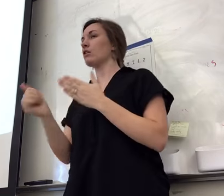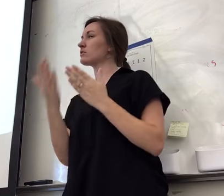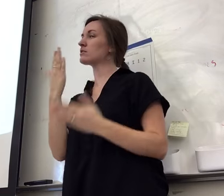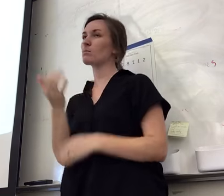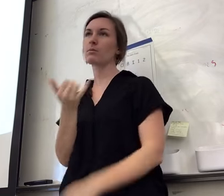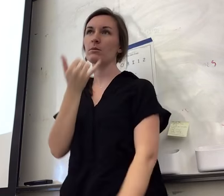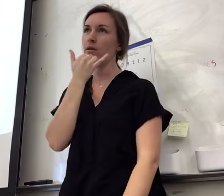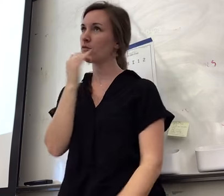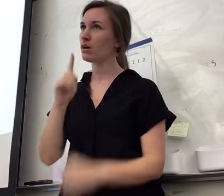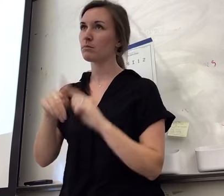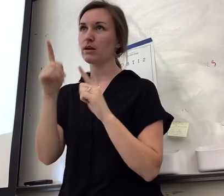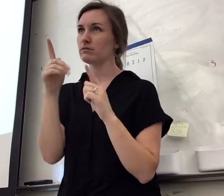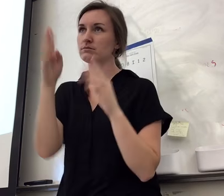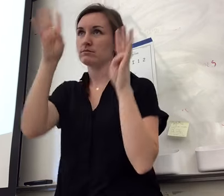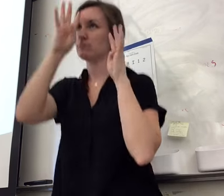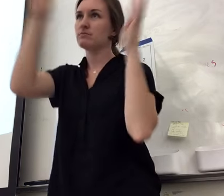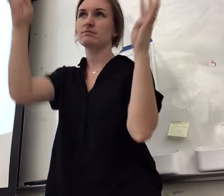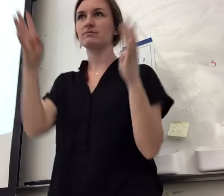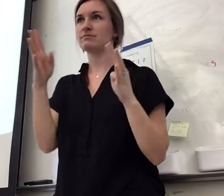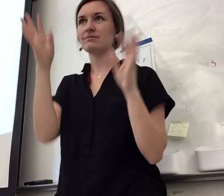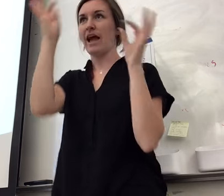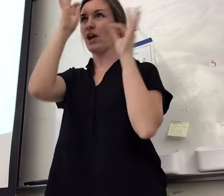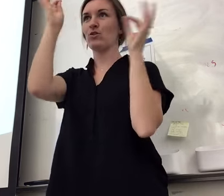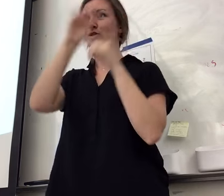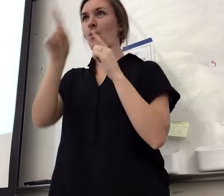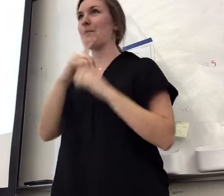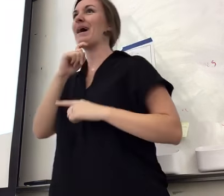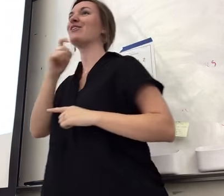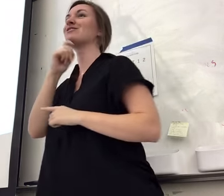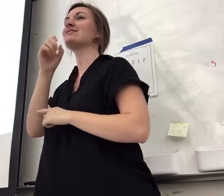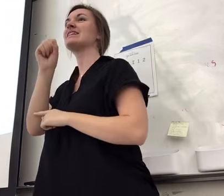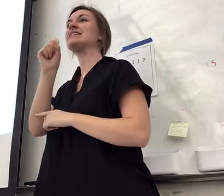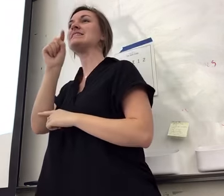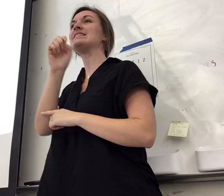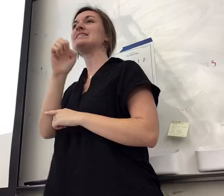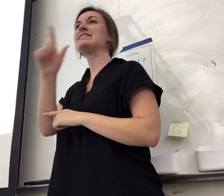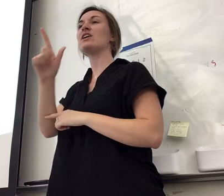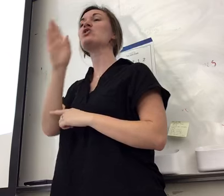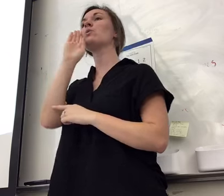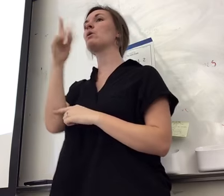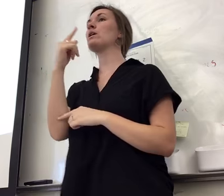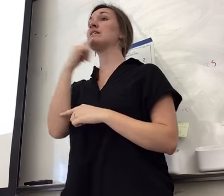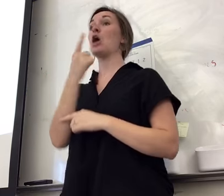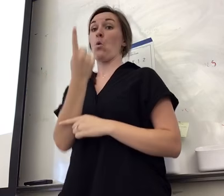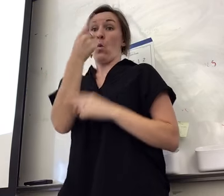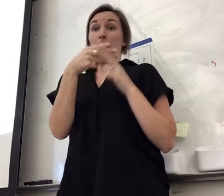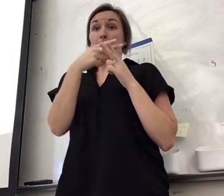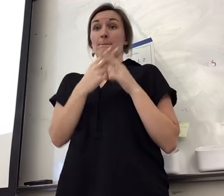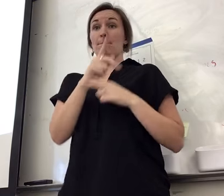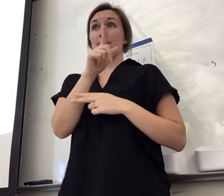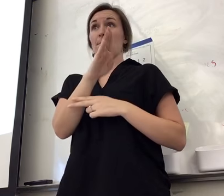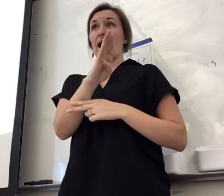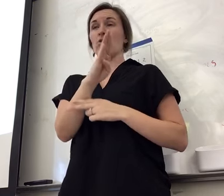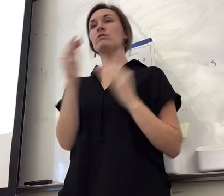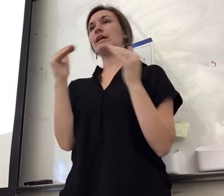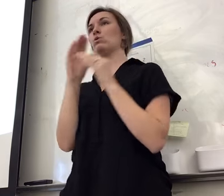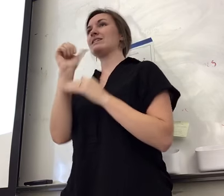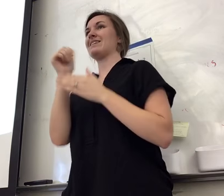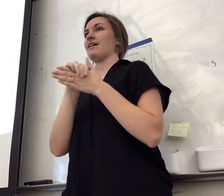I don't know a lot about steel, okay? So we're going to say it's going to be $10 for this pound of steel. Now, in England and the United States, it costs the